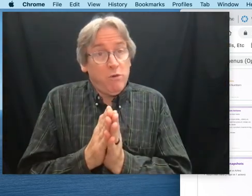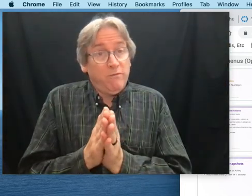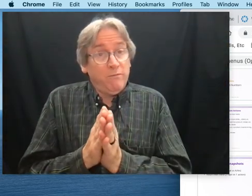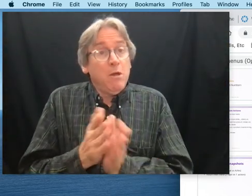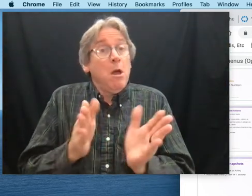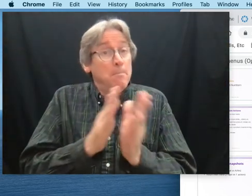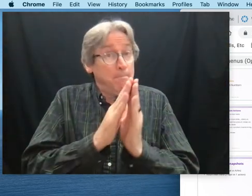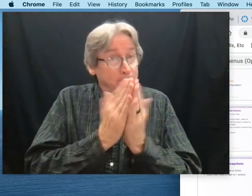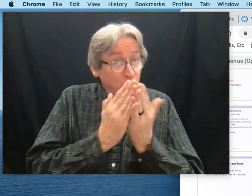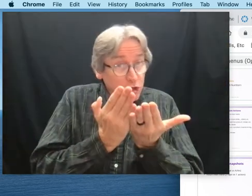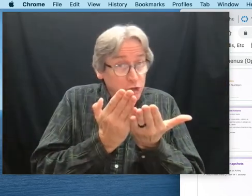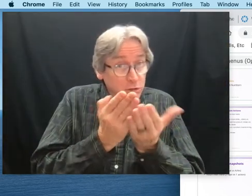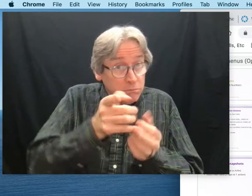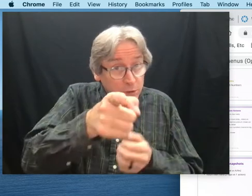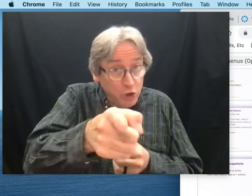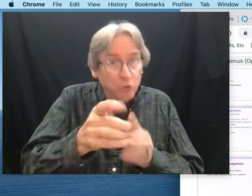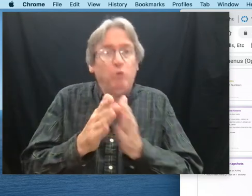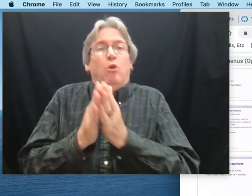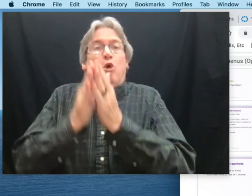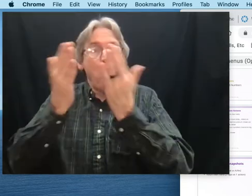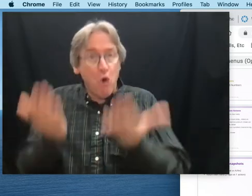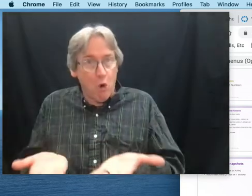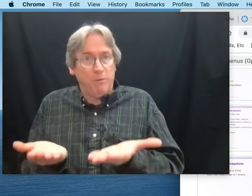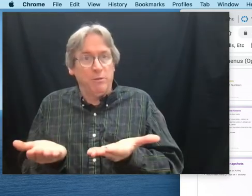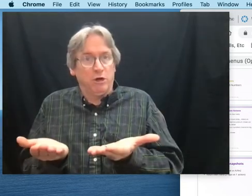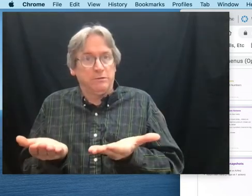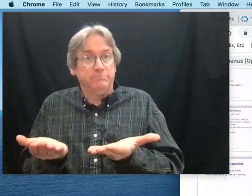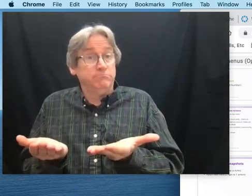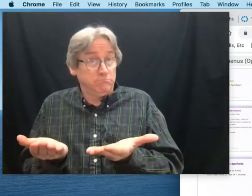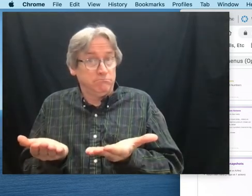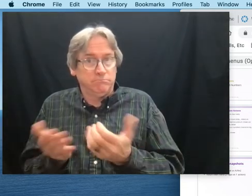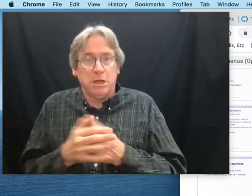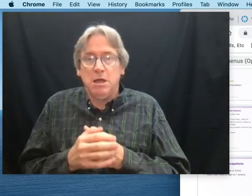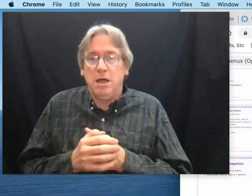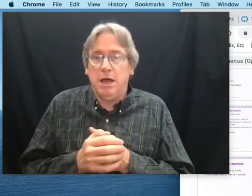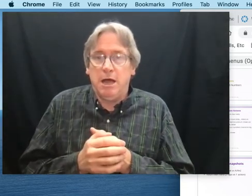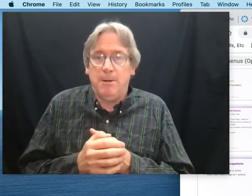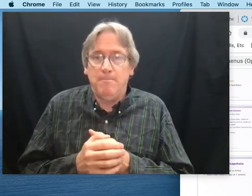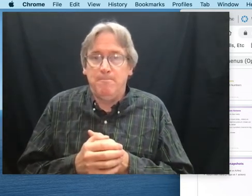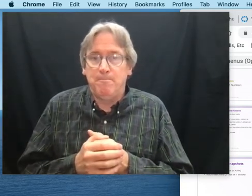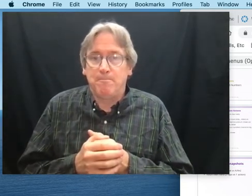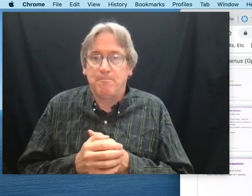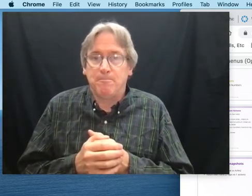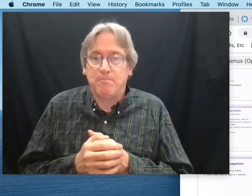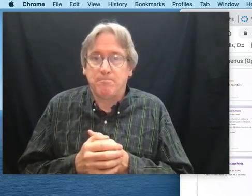So book, you open the book.